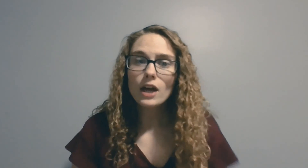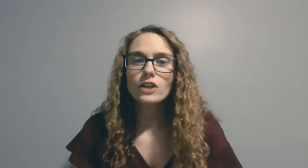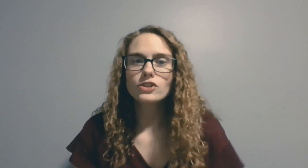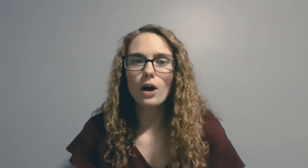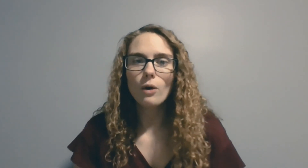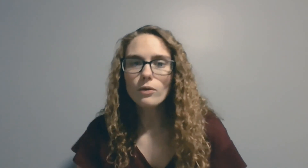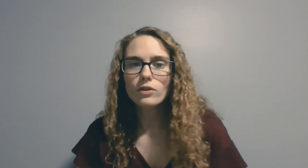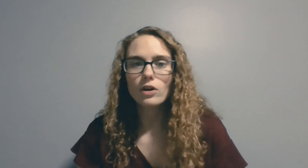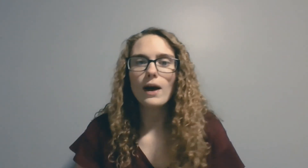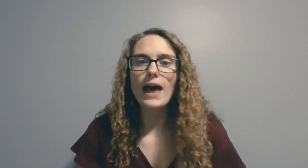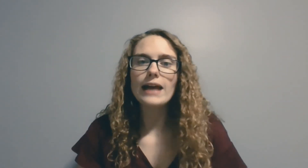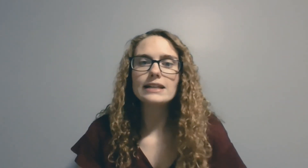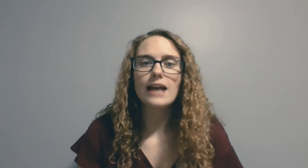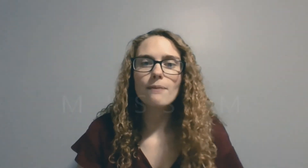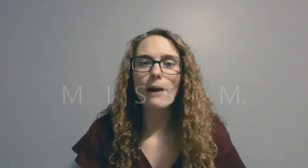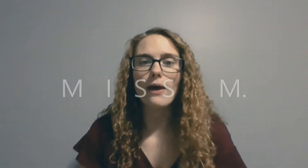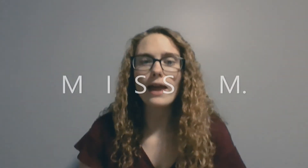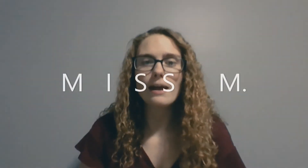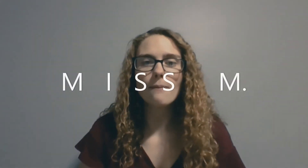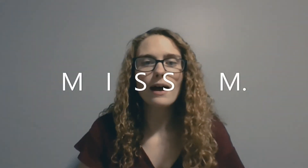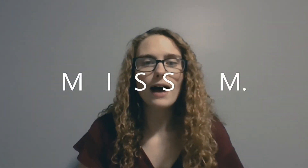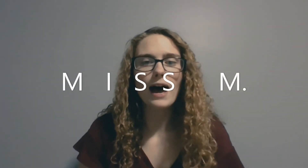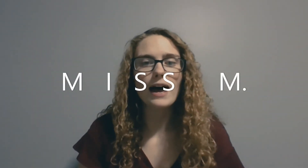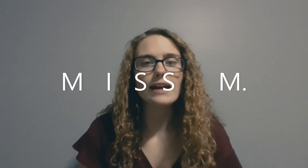so go ahead and type out M.